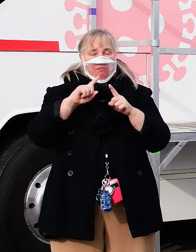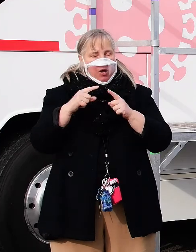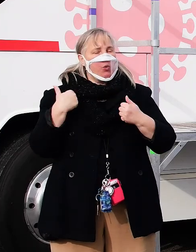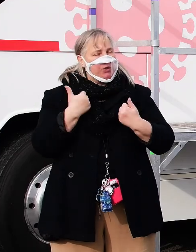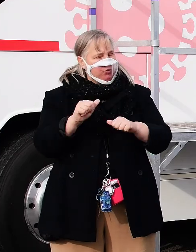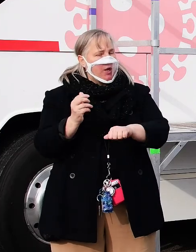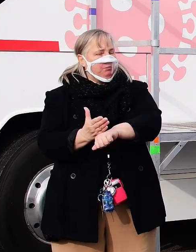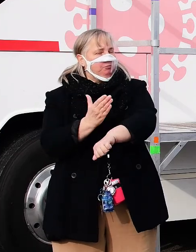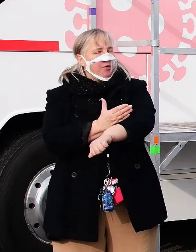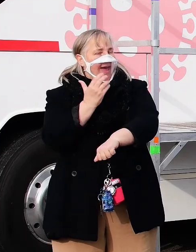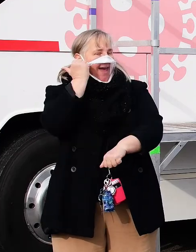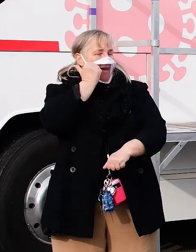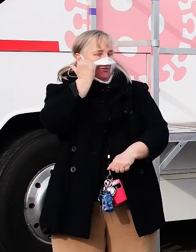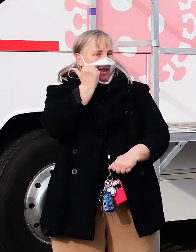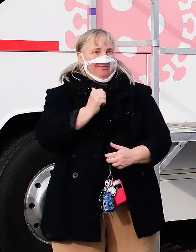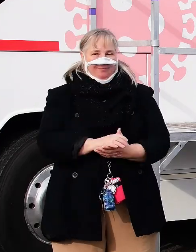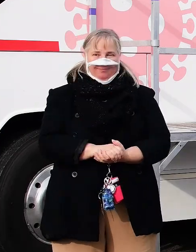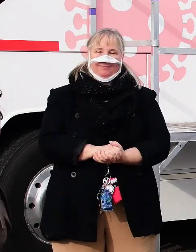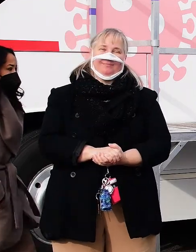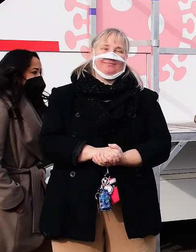day.